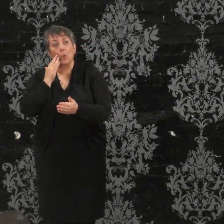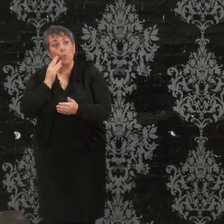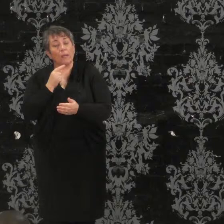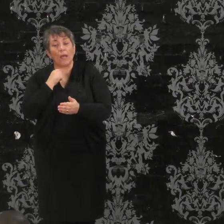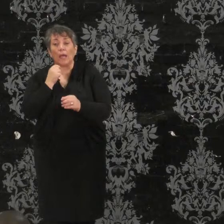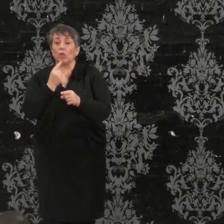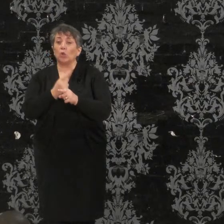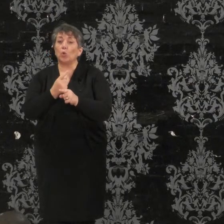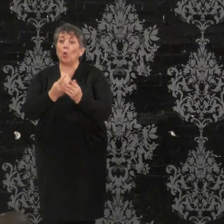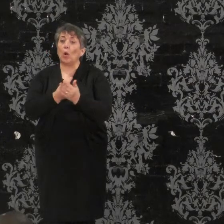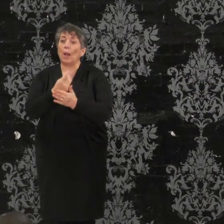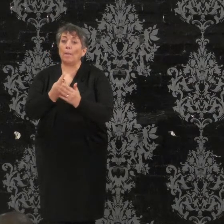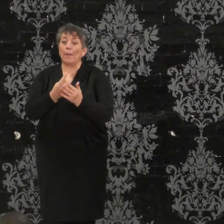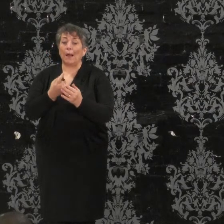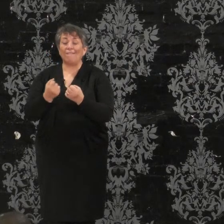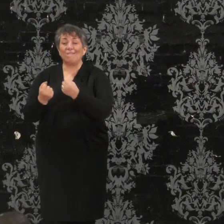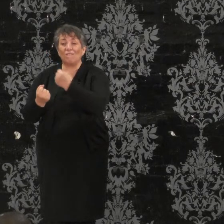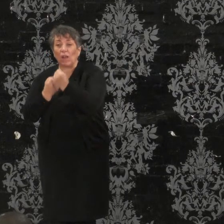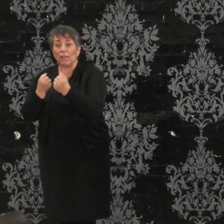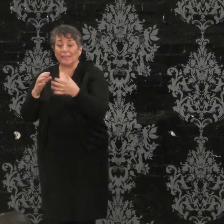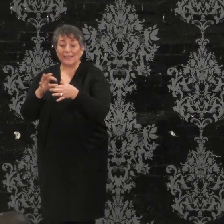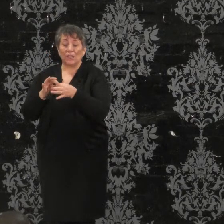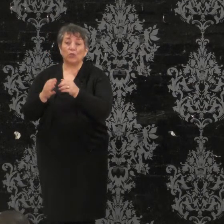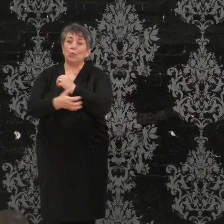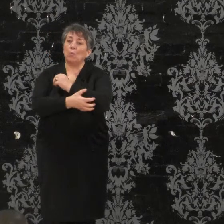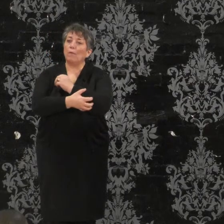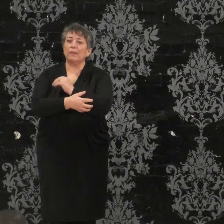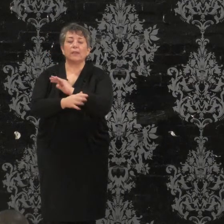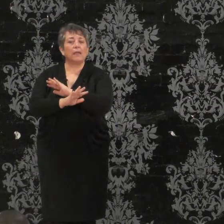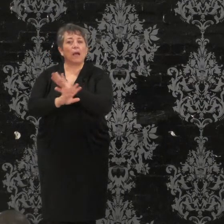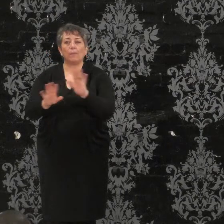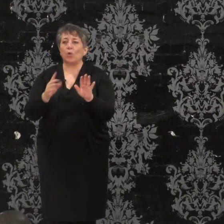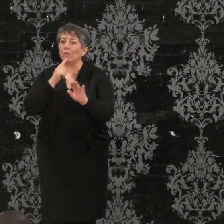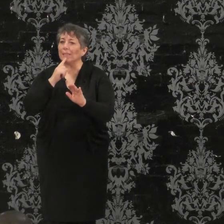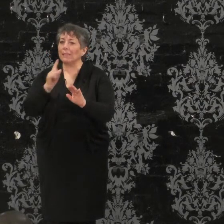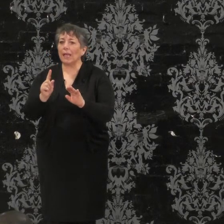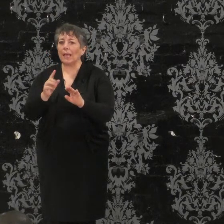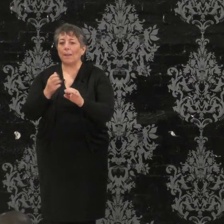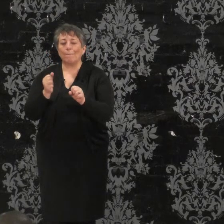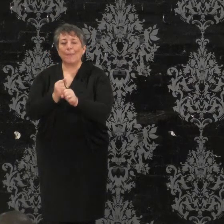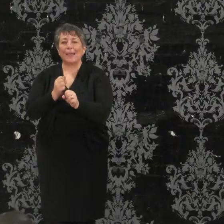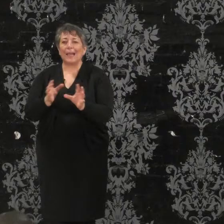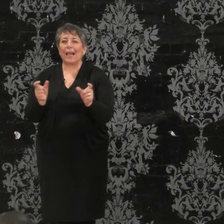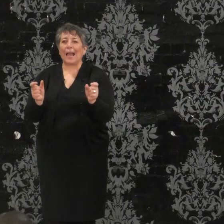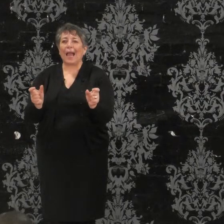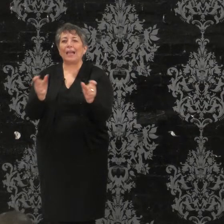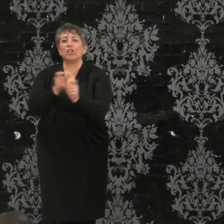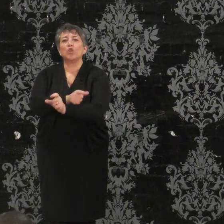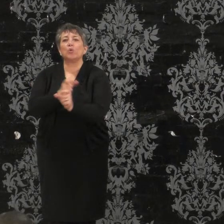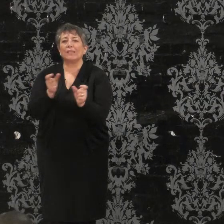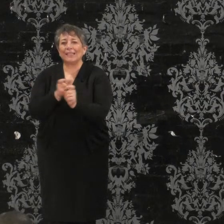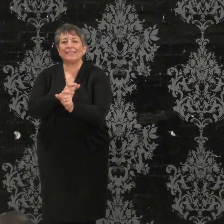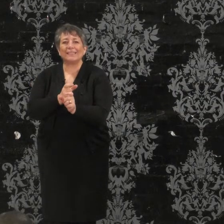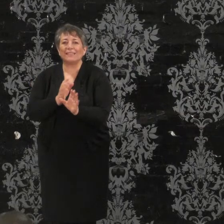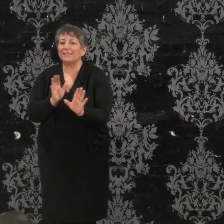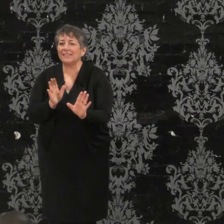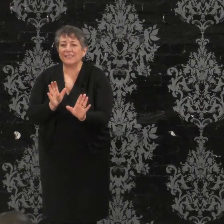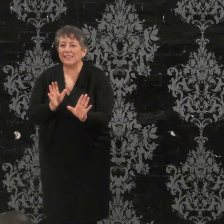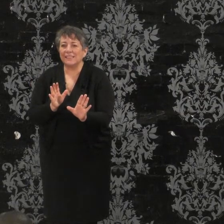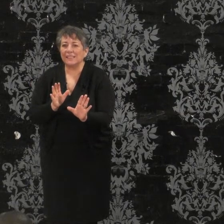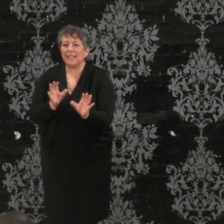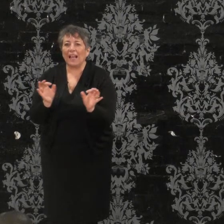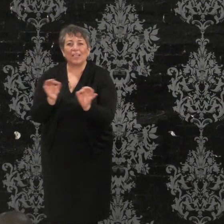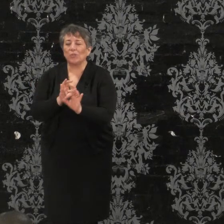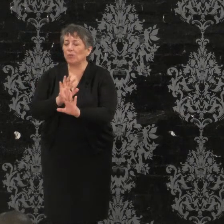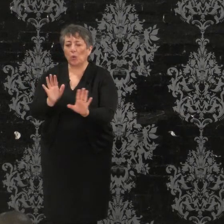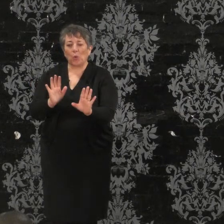conditions associated with violence, I'm not in any way excusing criminality. The strong link between